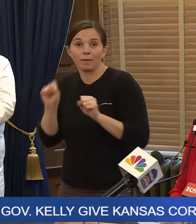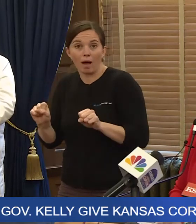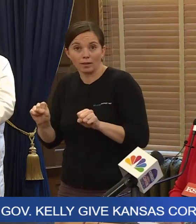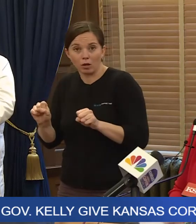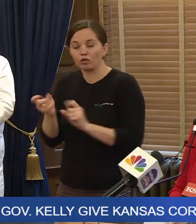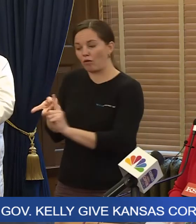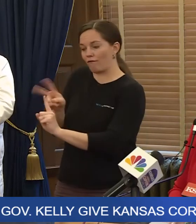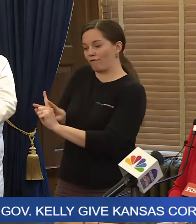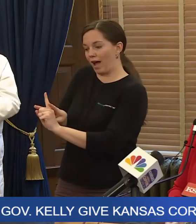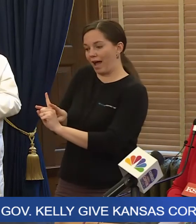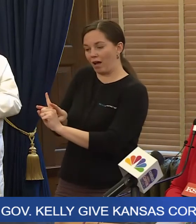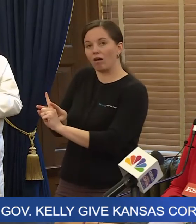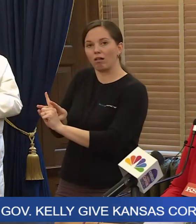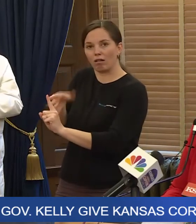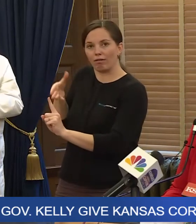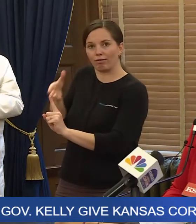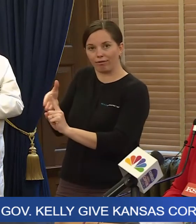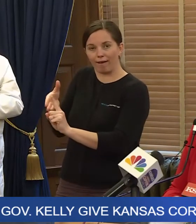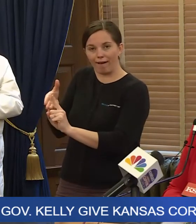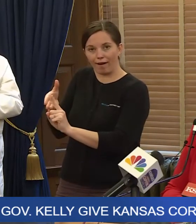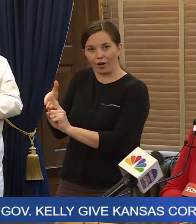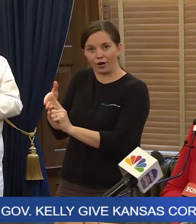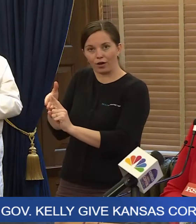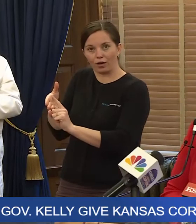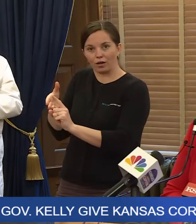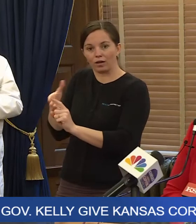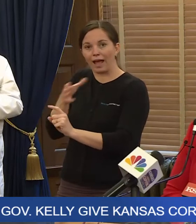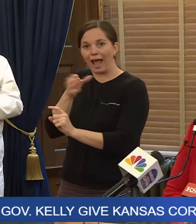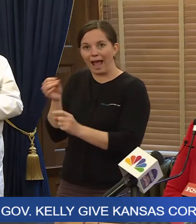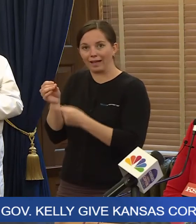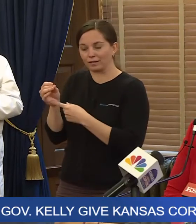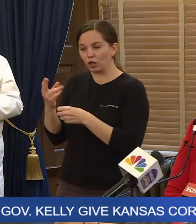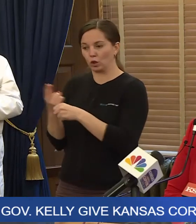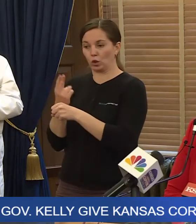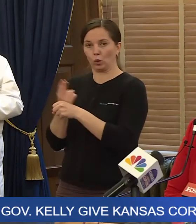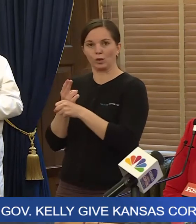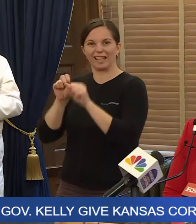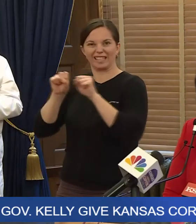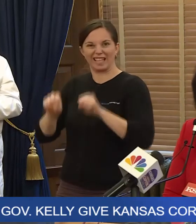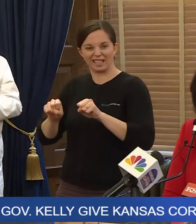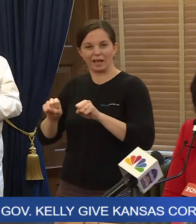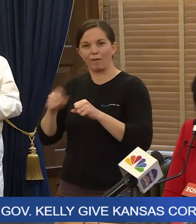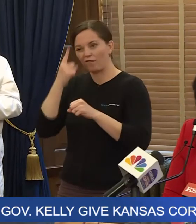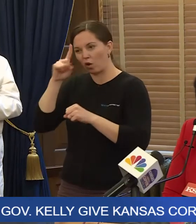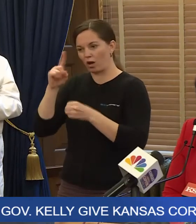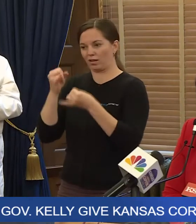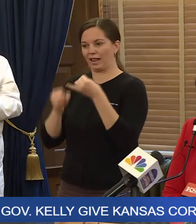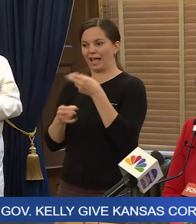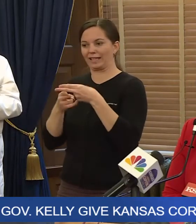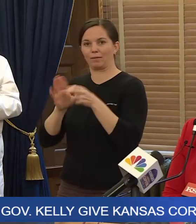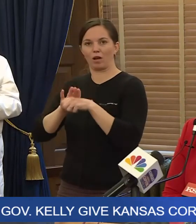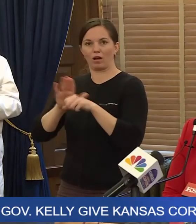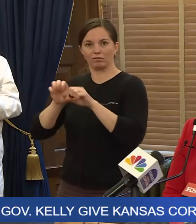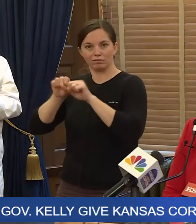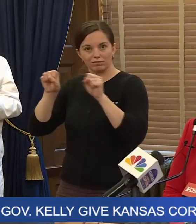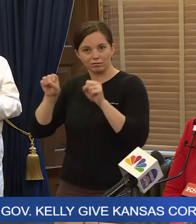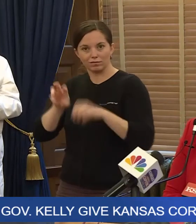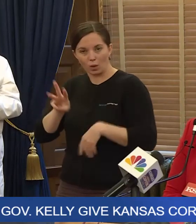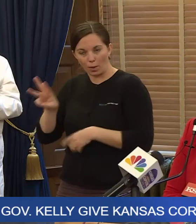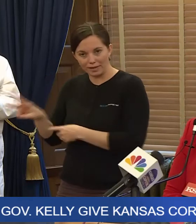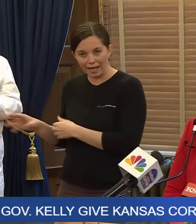and file only the claims designated by their last names on our website. And our continued focus is to do the hard